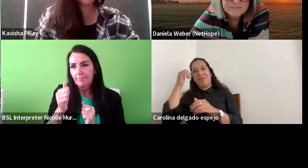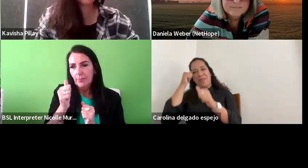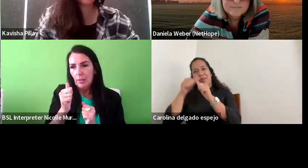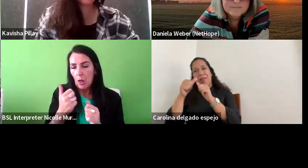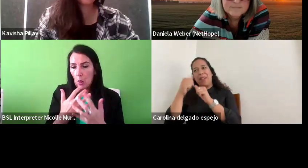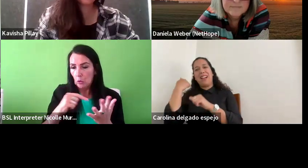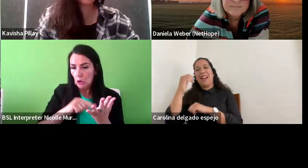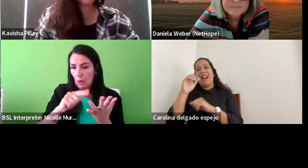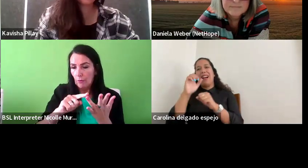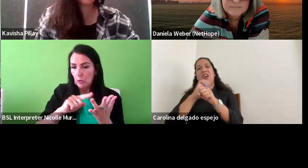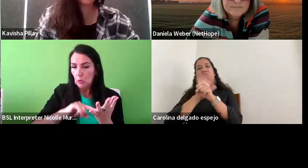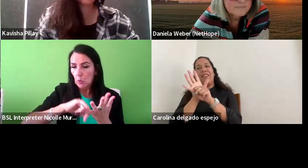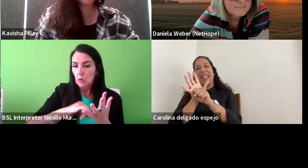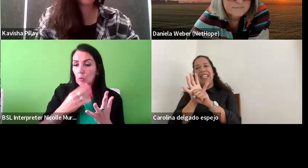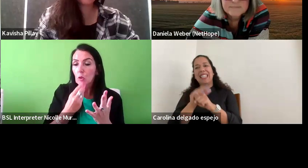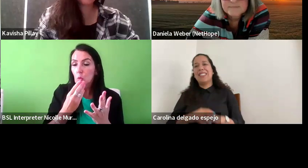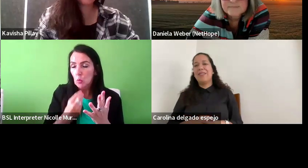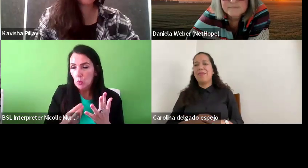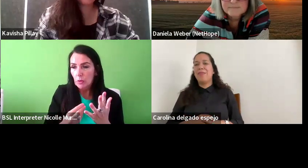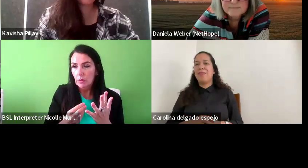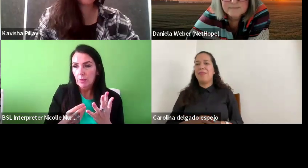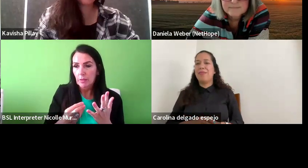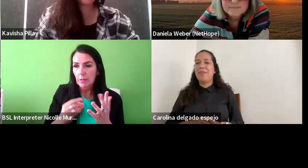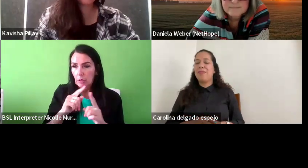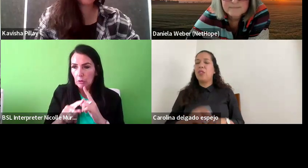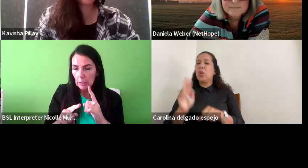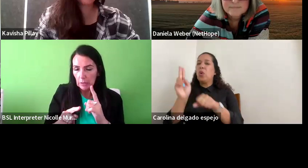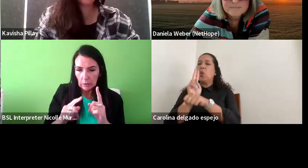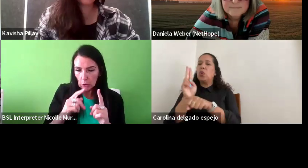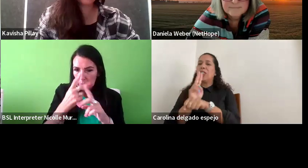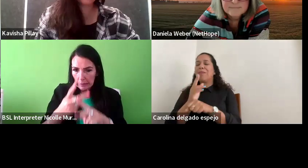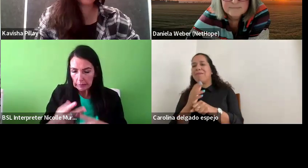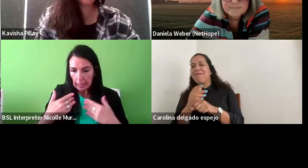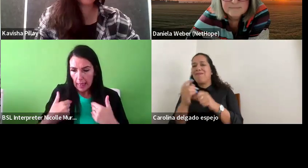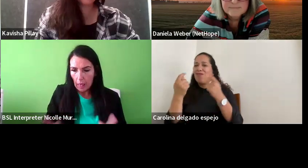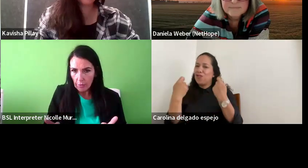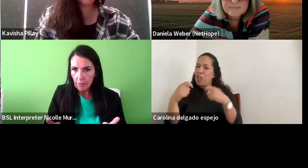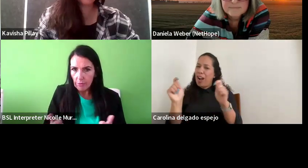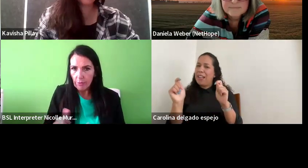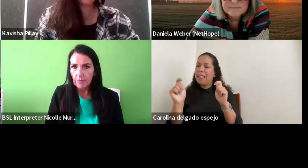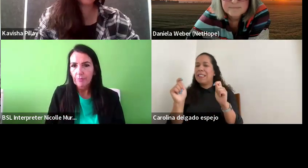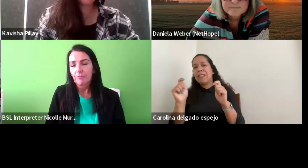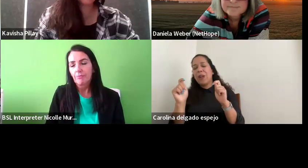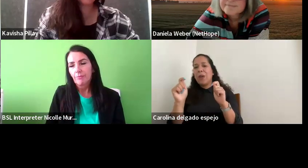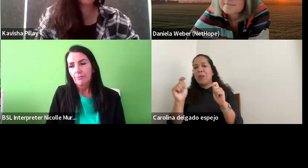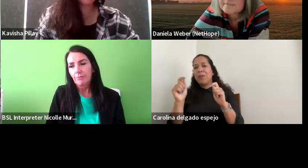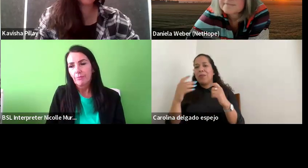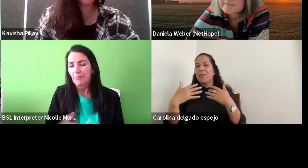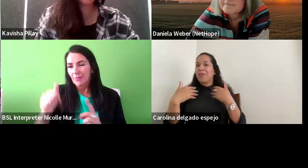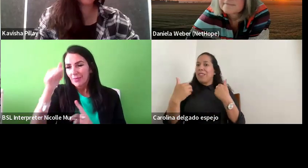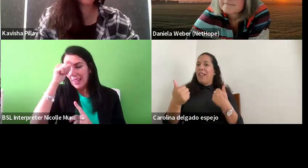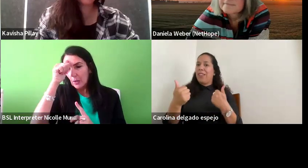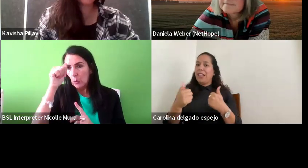tools were used in terms of the securitarization of health, for instance. And again, I know it's